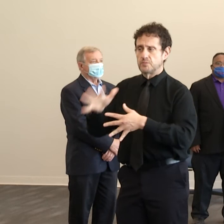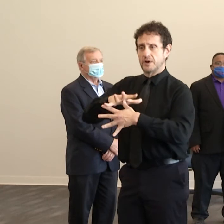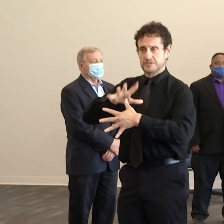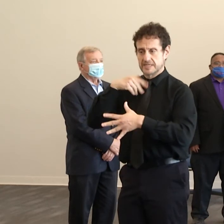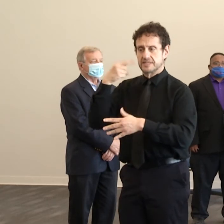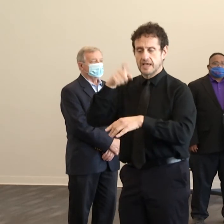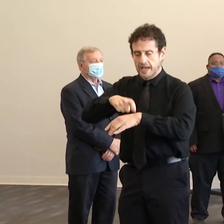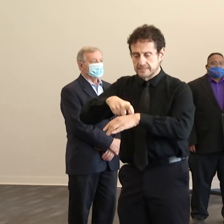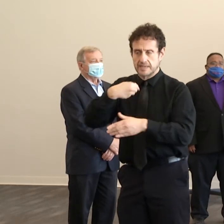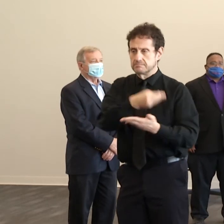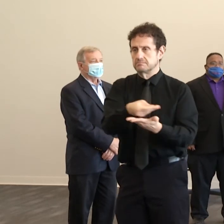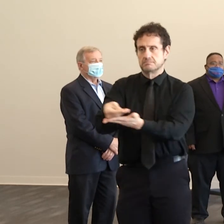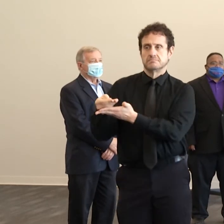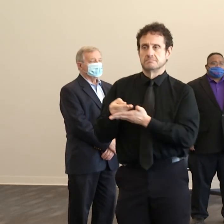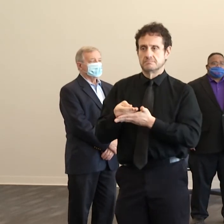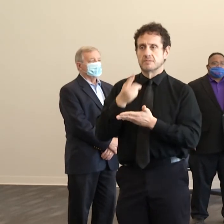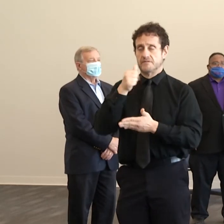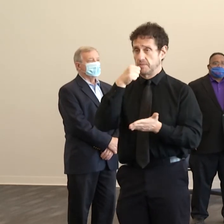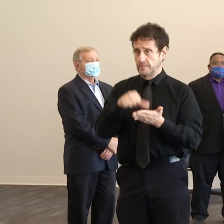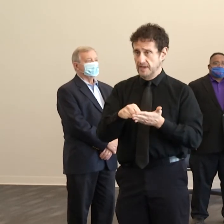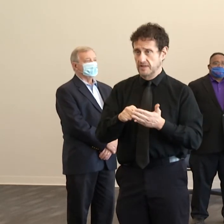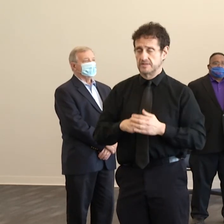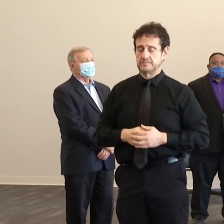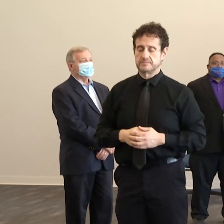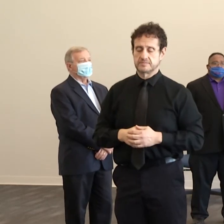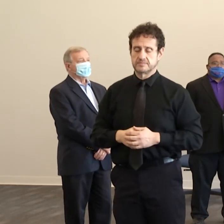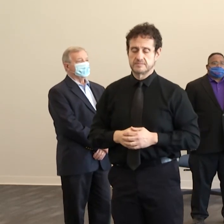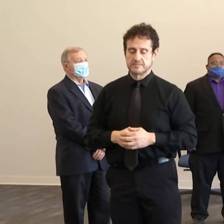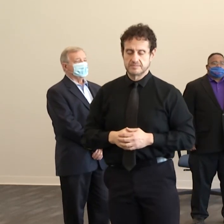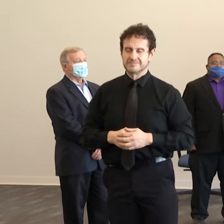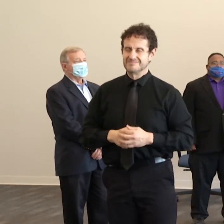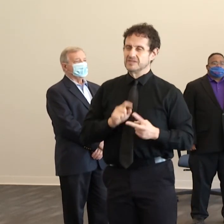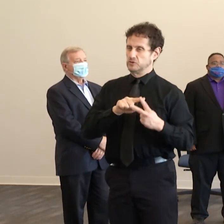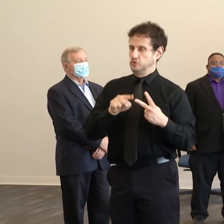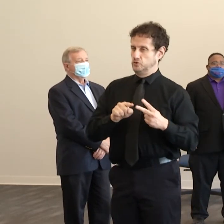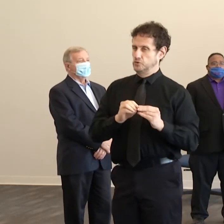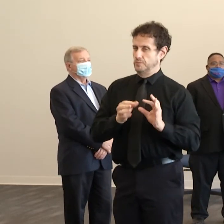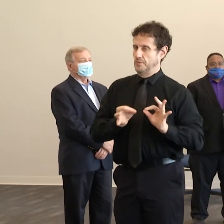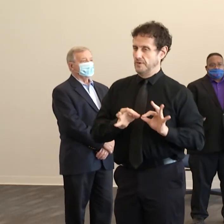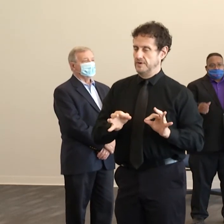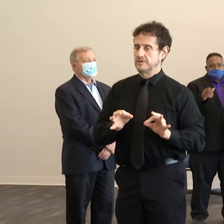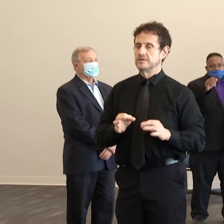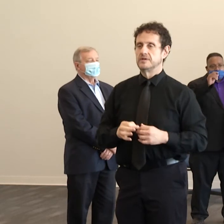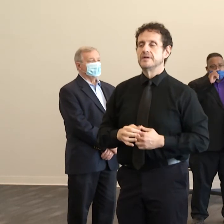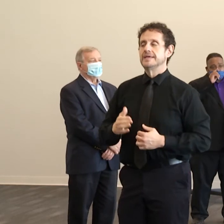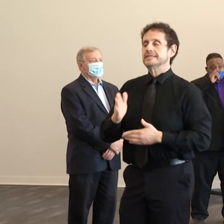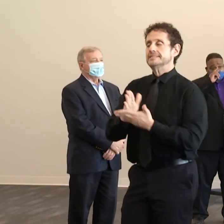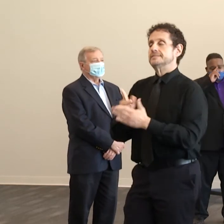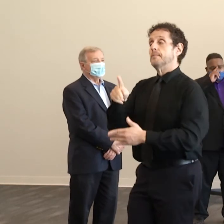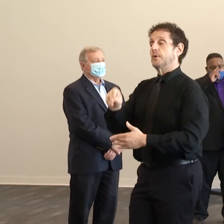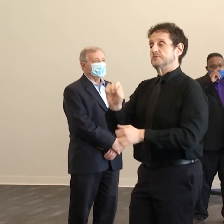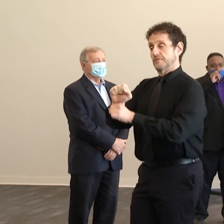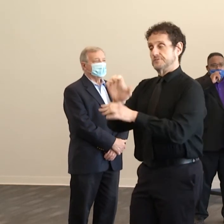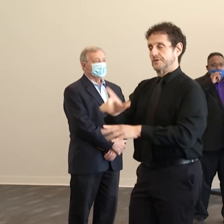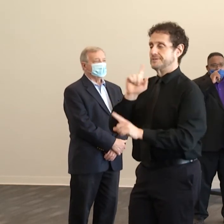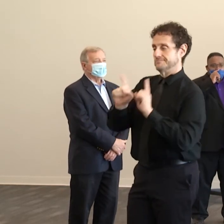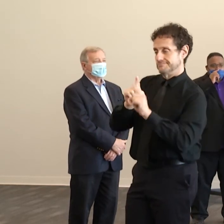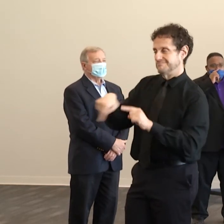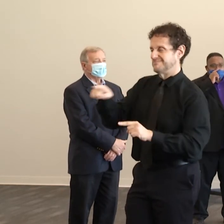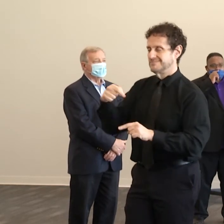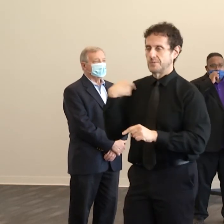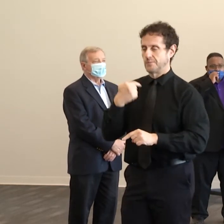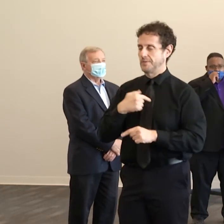that I was laughing with some postal workers, and they were saying, why is it